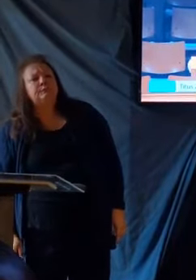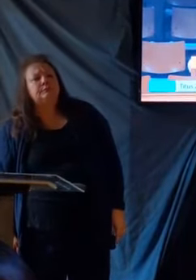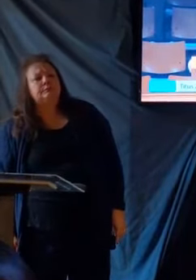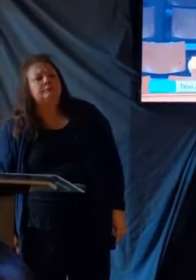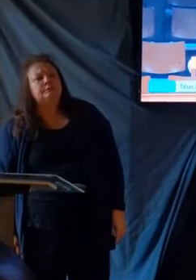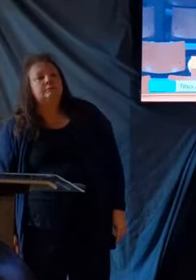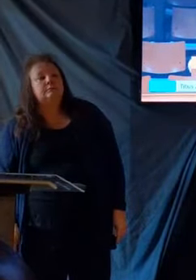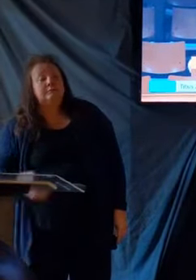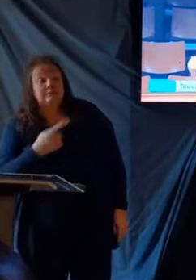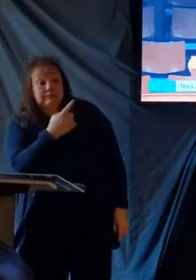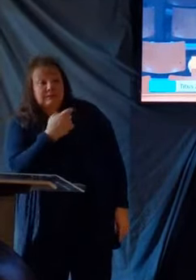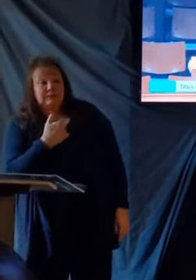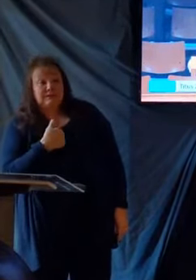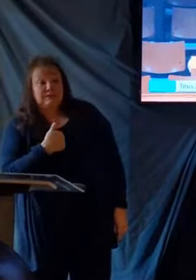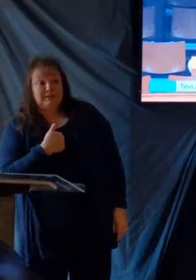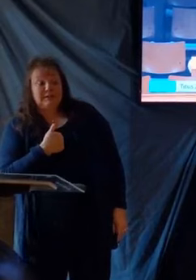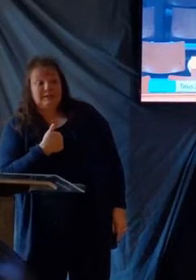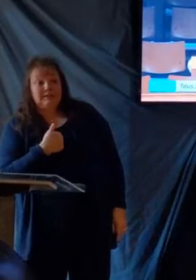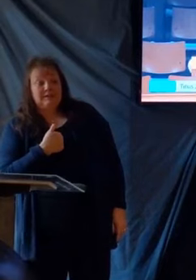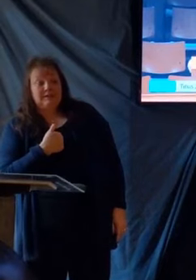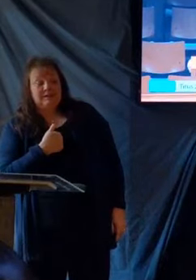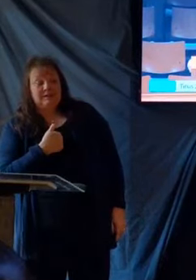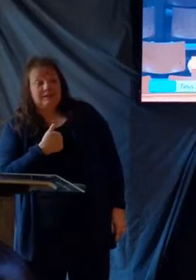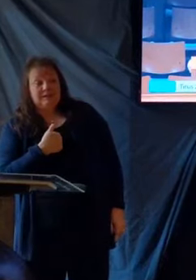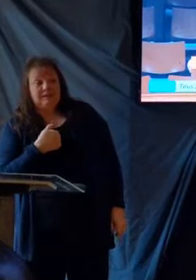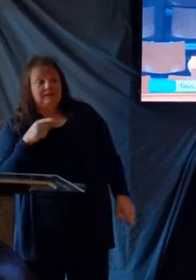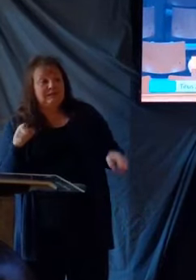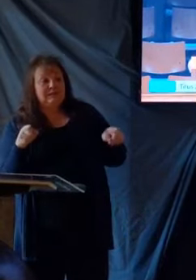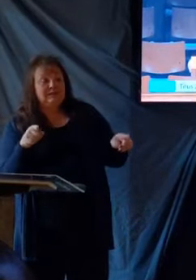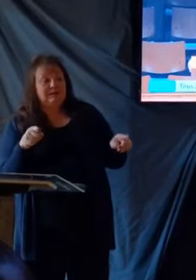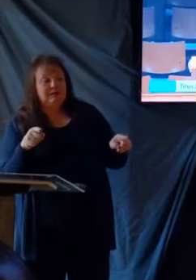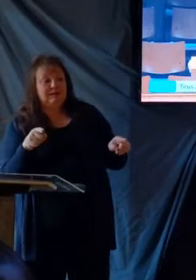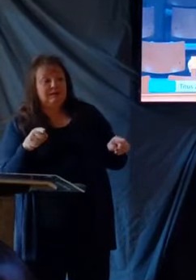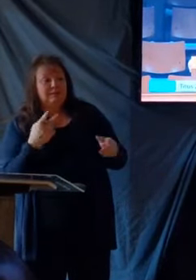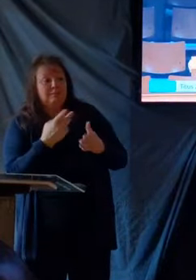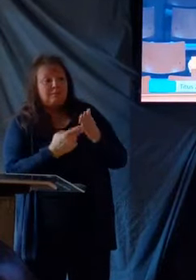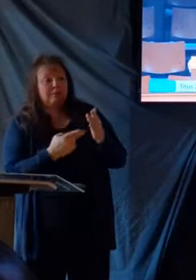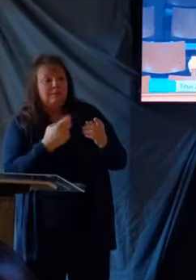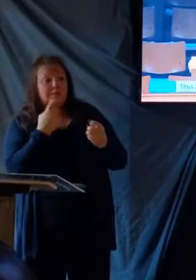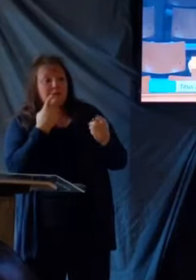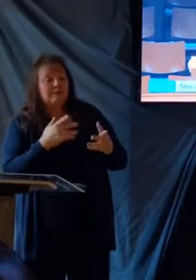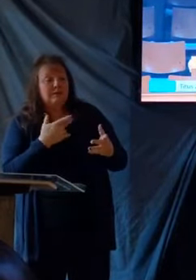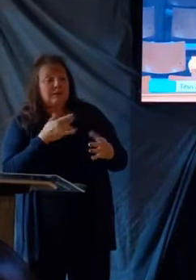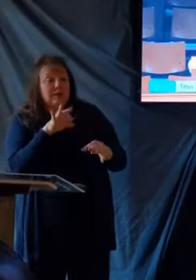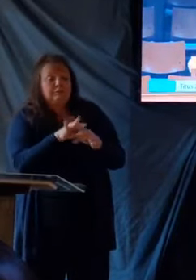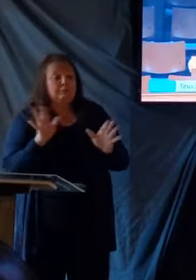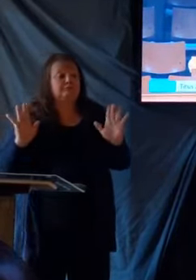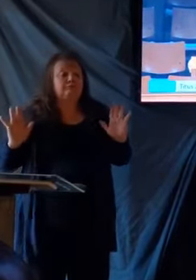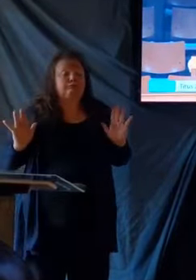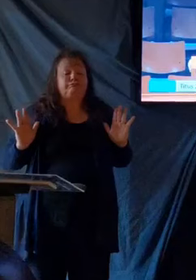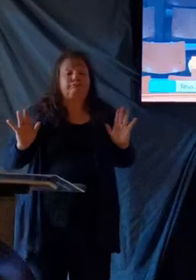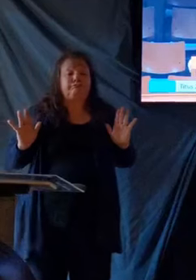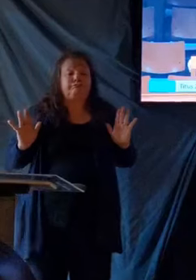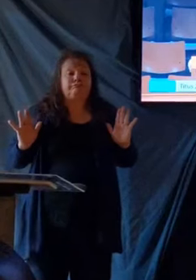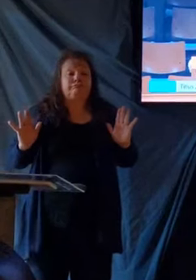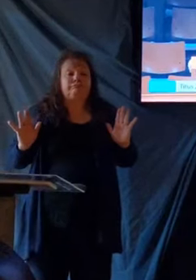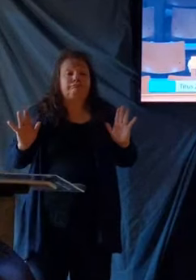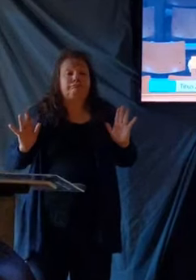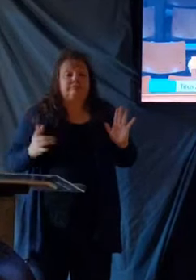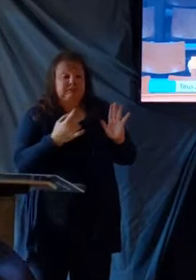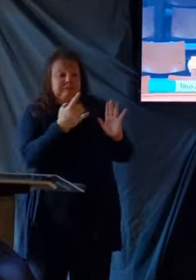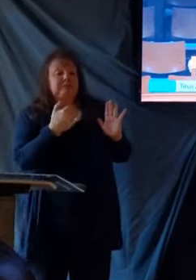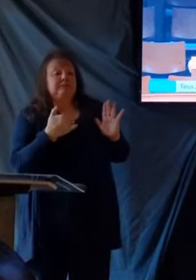In other words, you're asking me that maybe if I think both are unbiblical, I just don't vote. You're